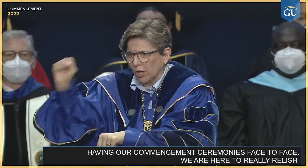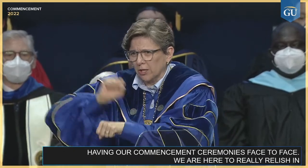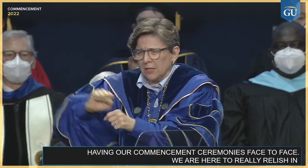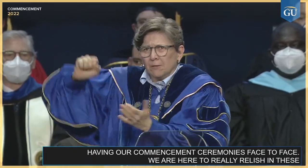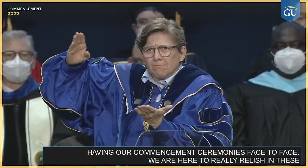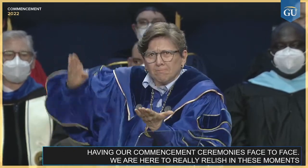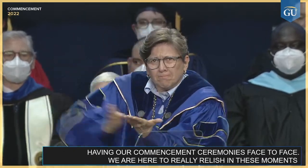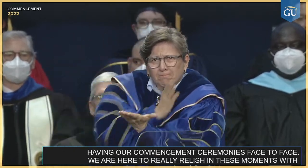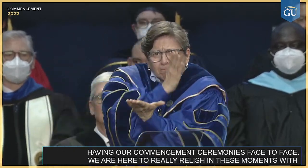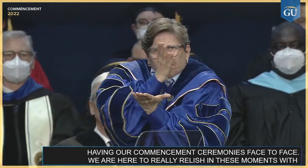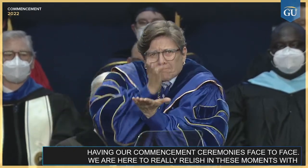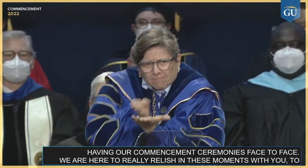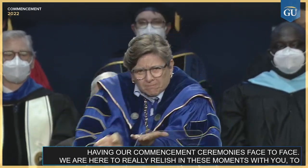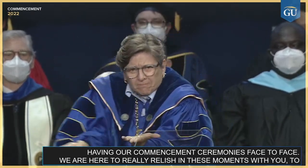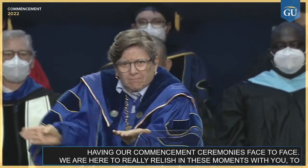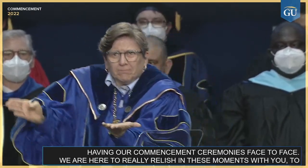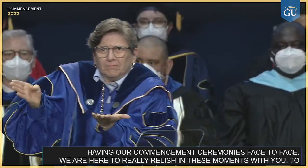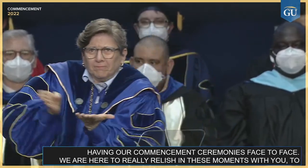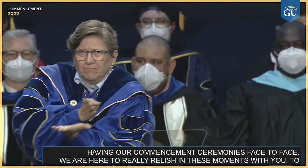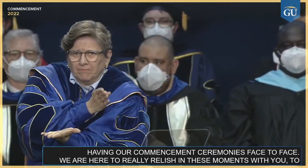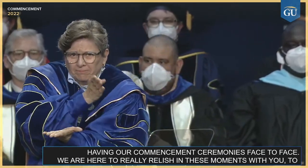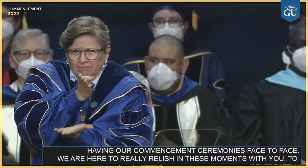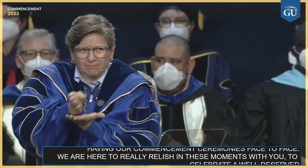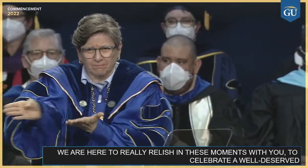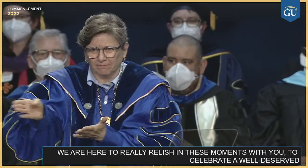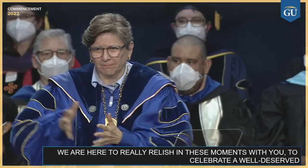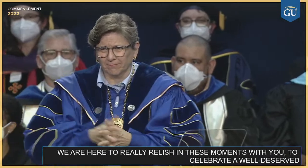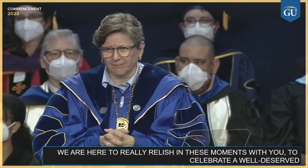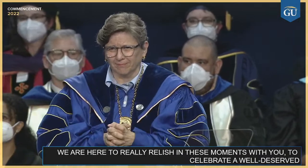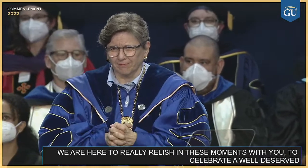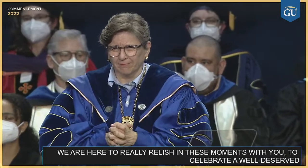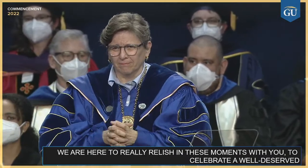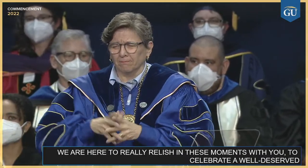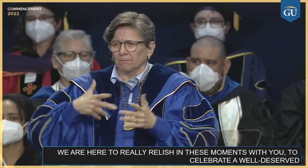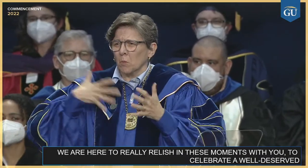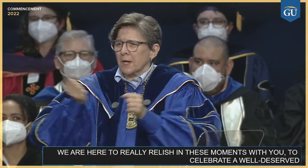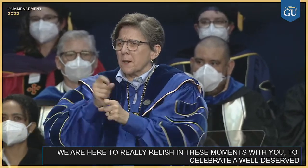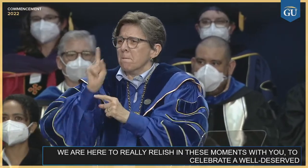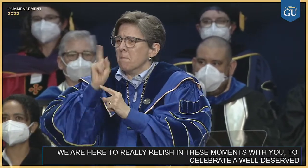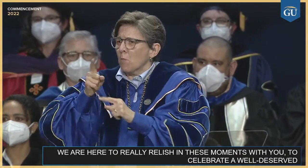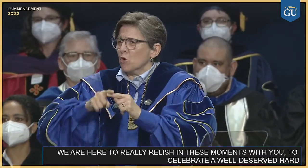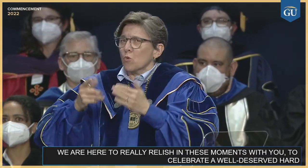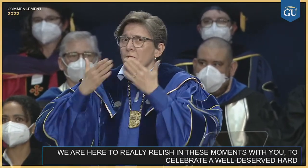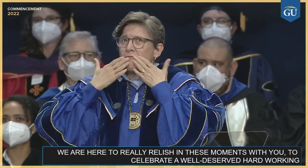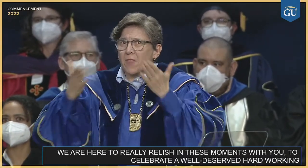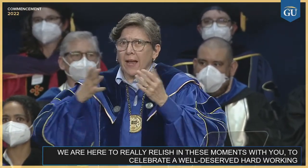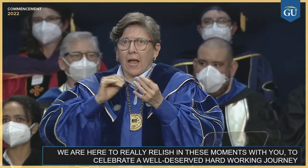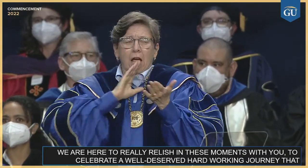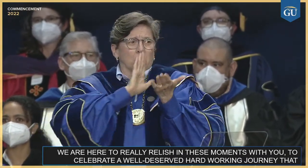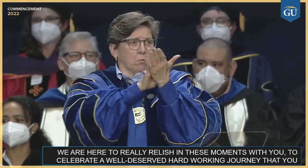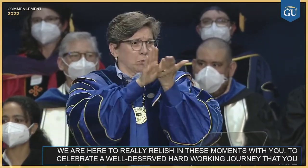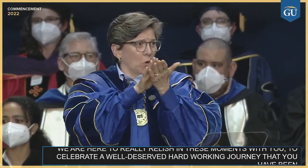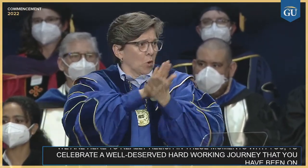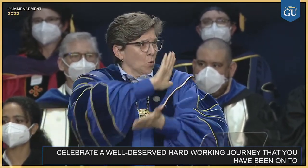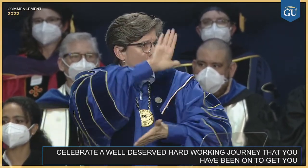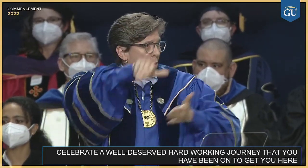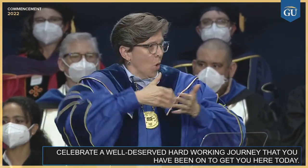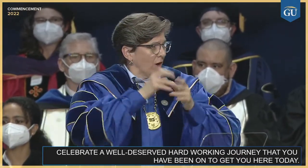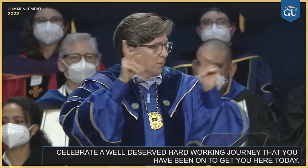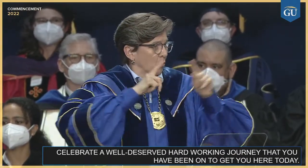well-deserved, hard-working journey that you have been on to get you here today. I'd like to take a moment to thank and to applaud